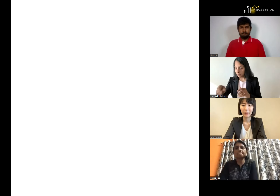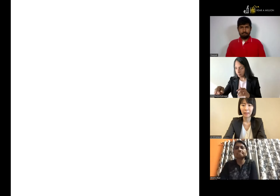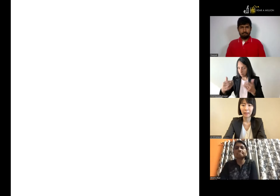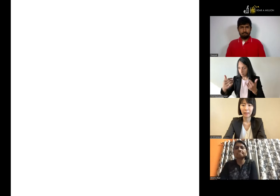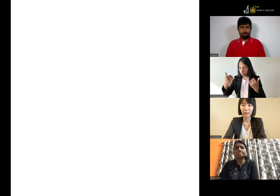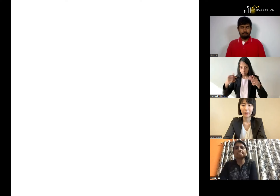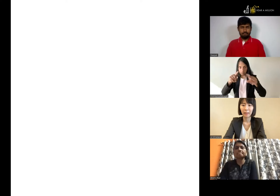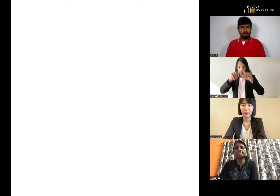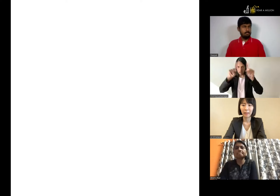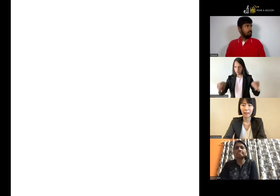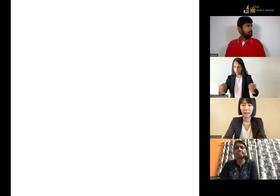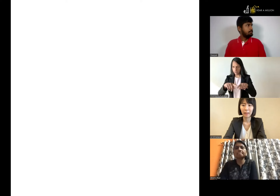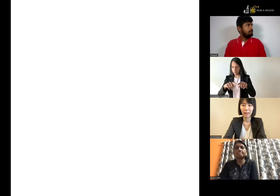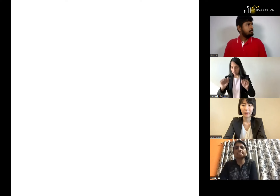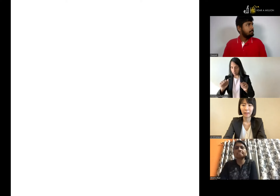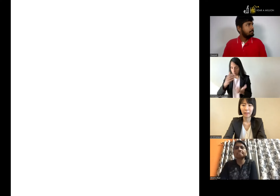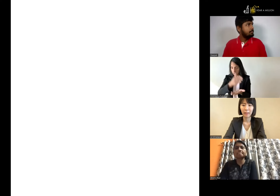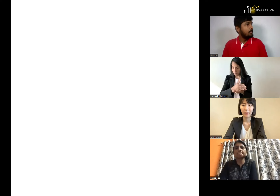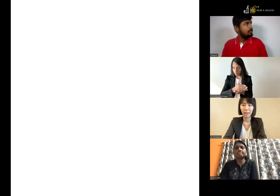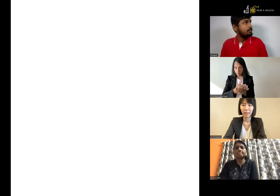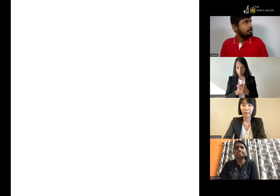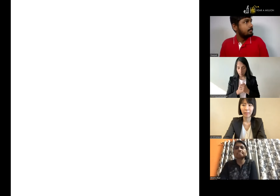Dr. Alim. Can we spotlight Dr. Alim?